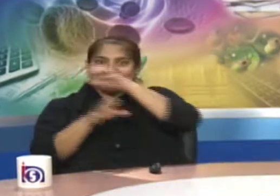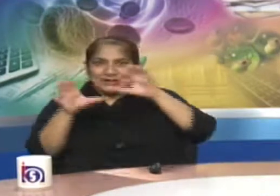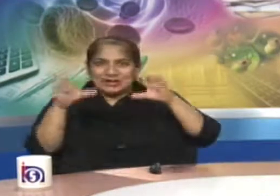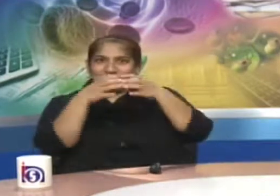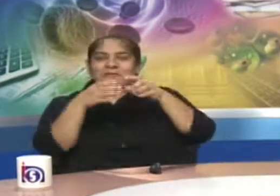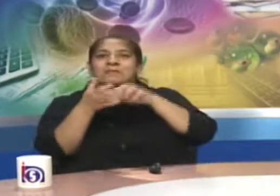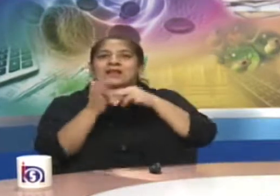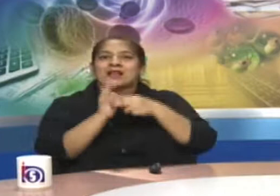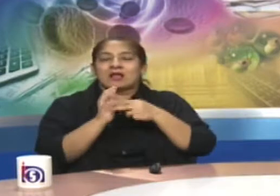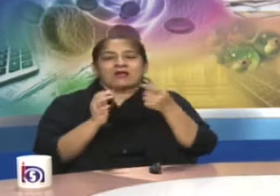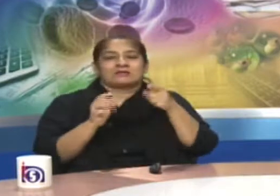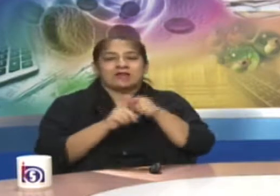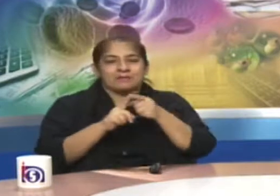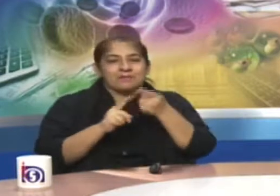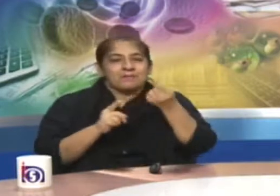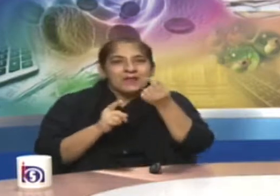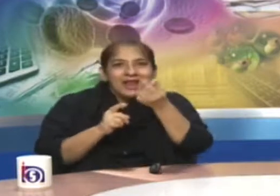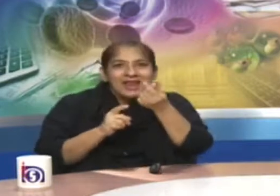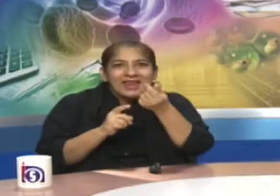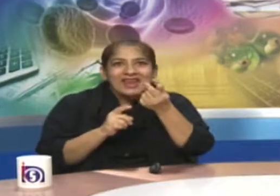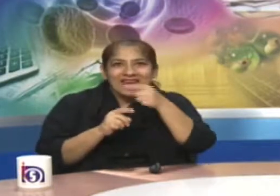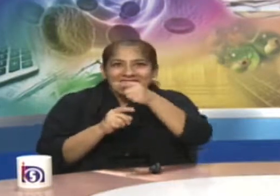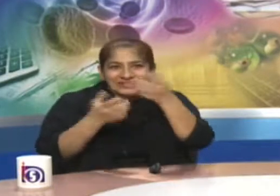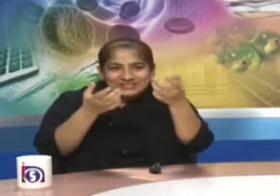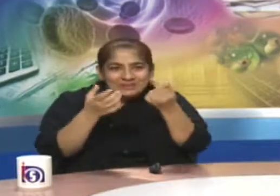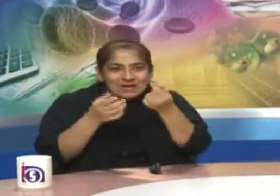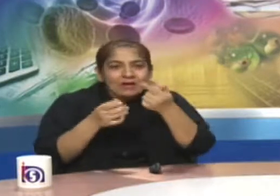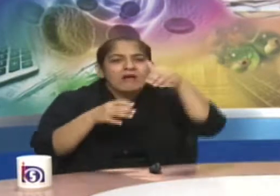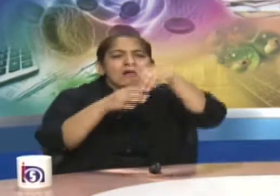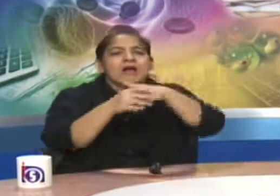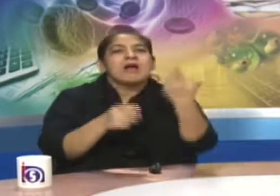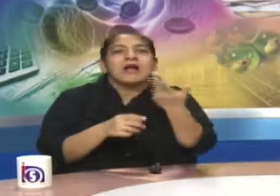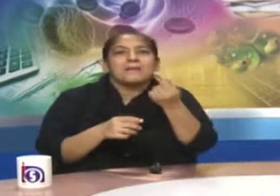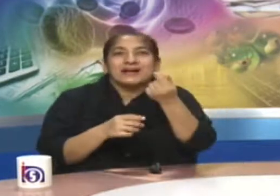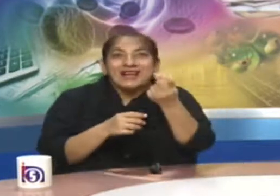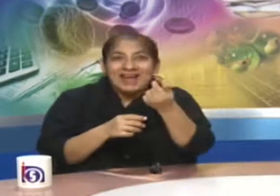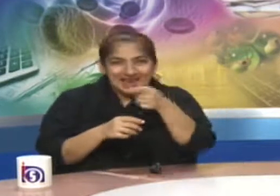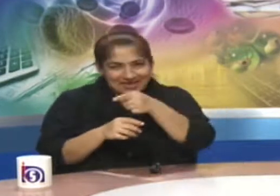The first financial market is the money market.